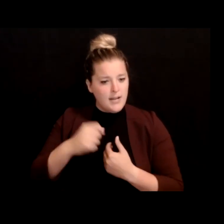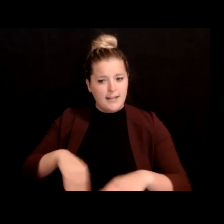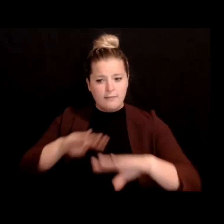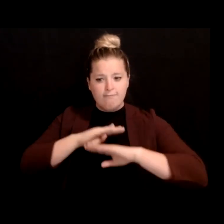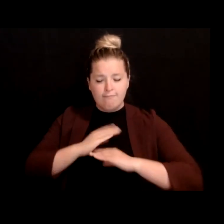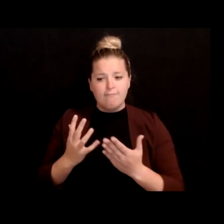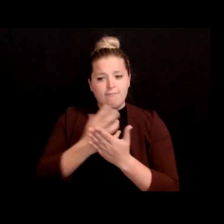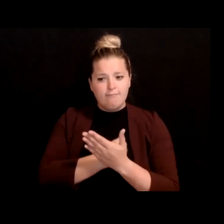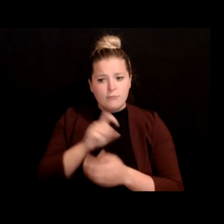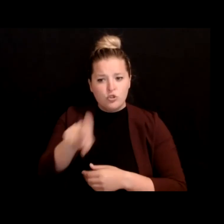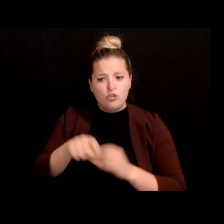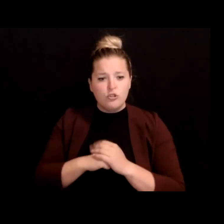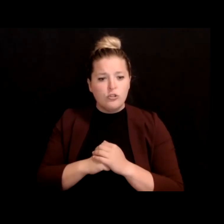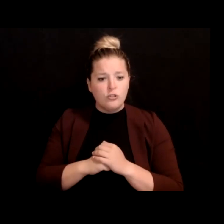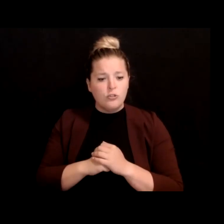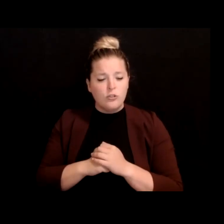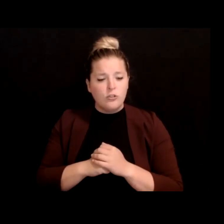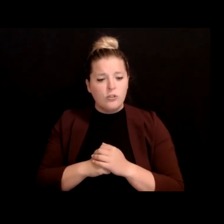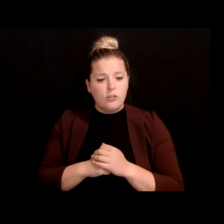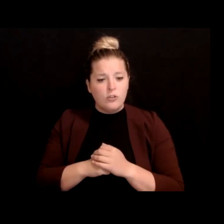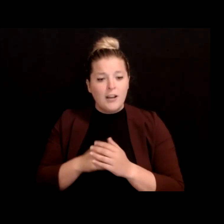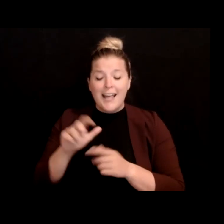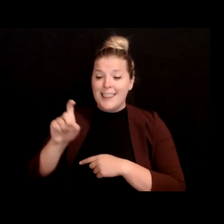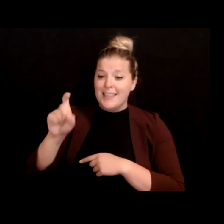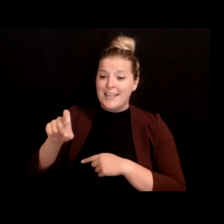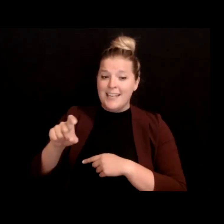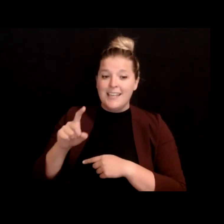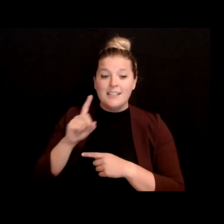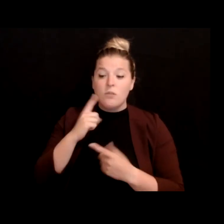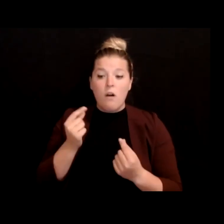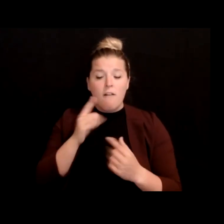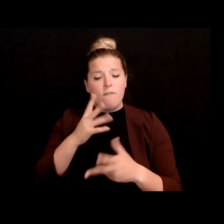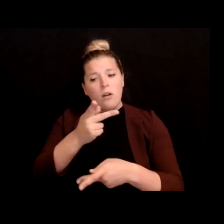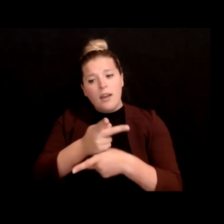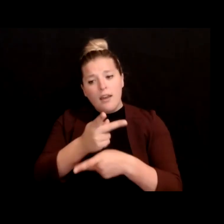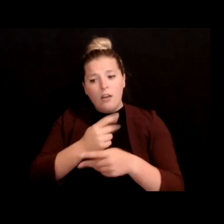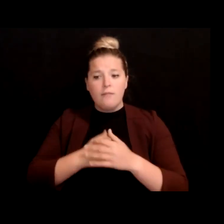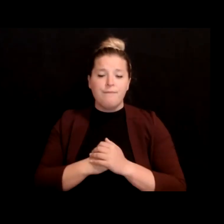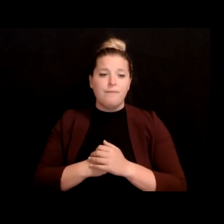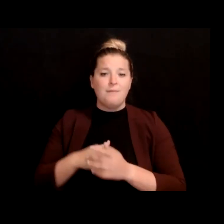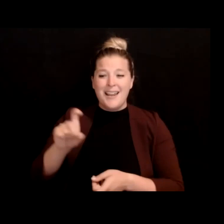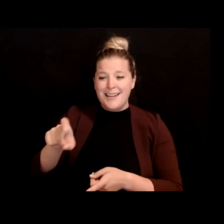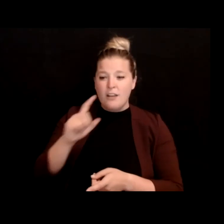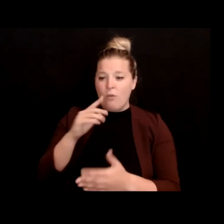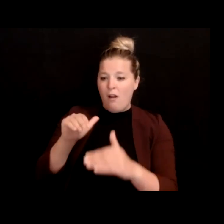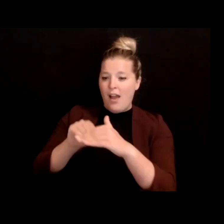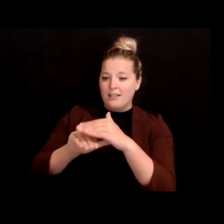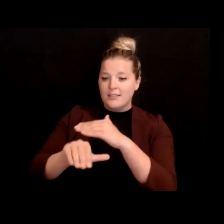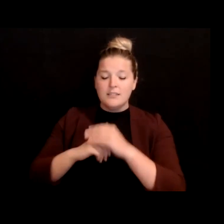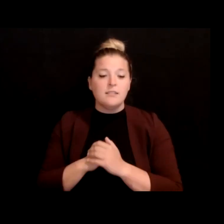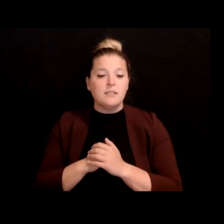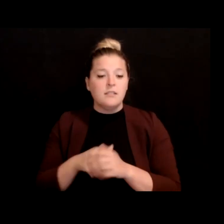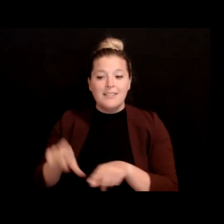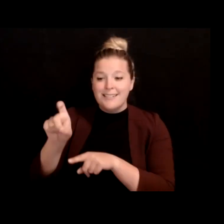among our needs for each of us are the needs for care, the needs for access, the need for